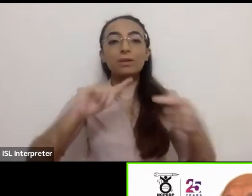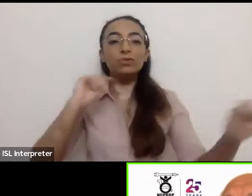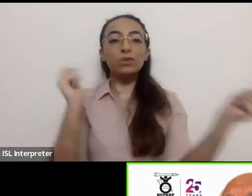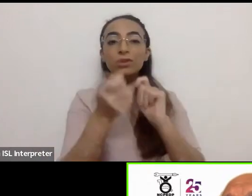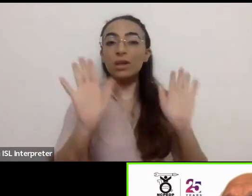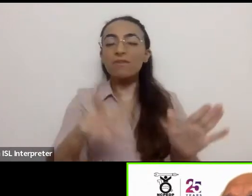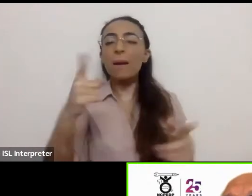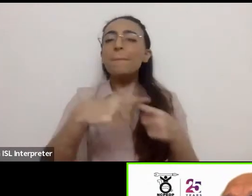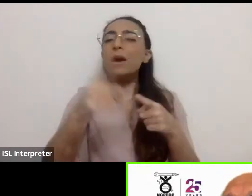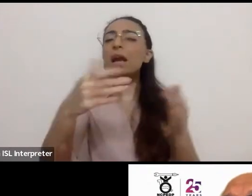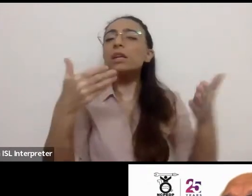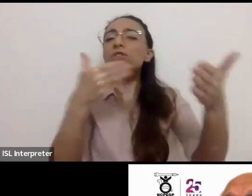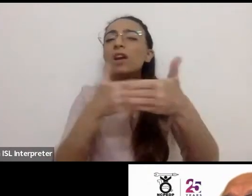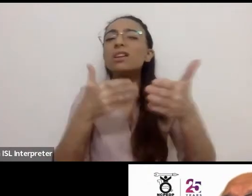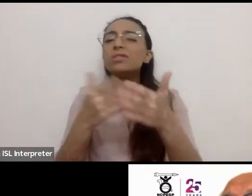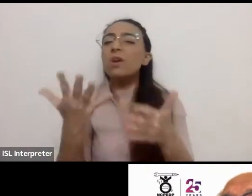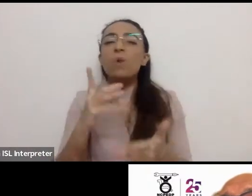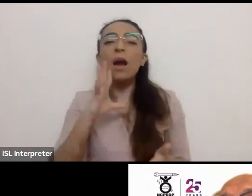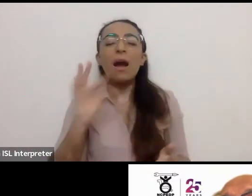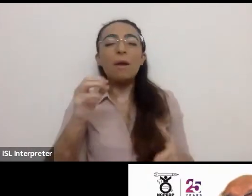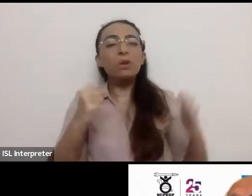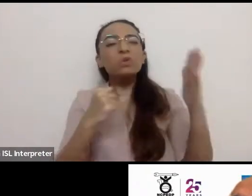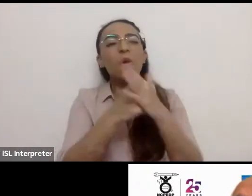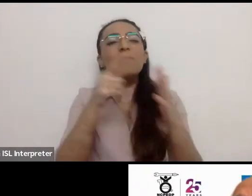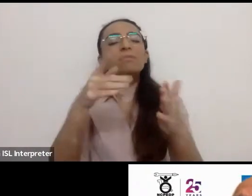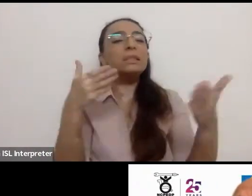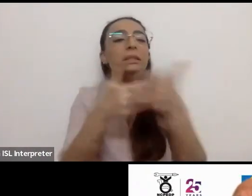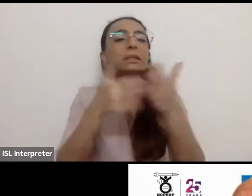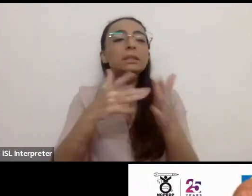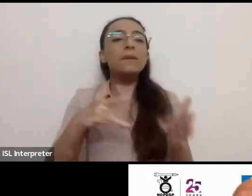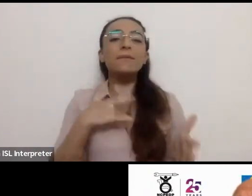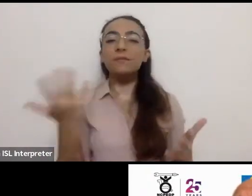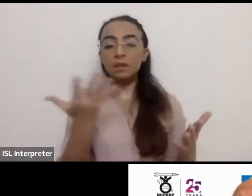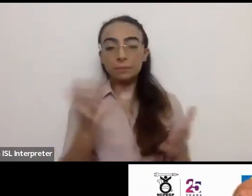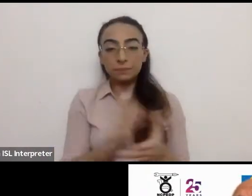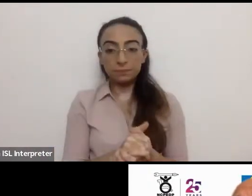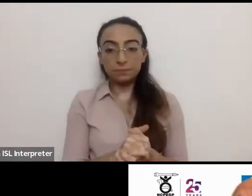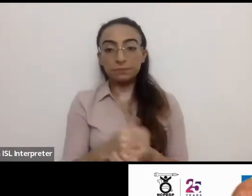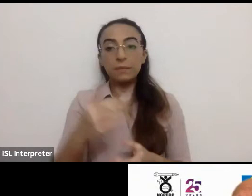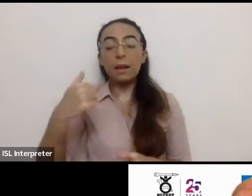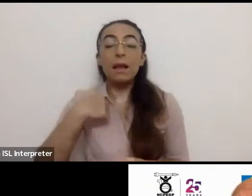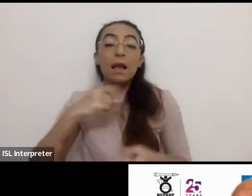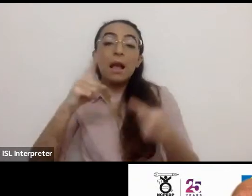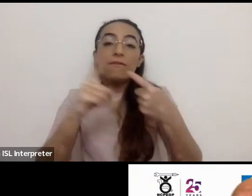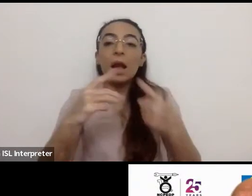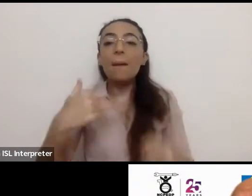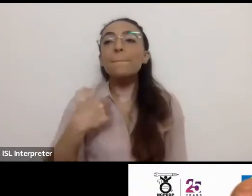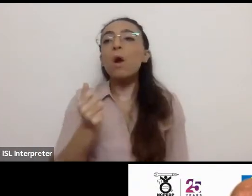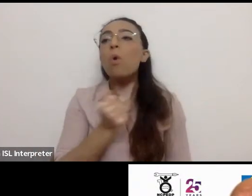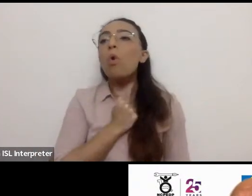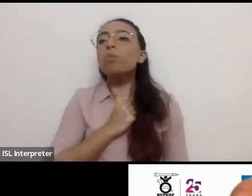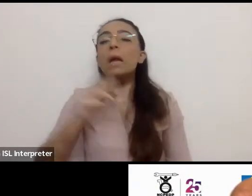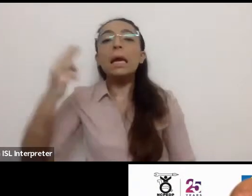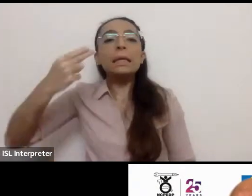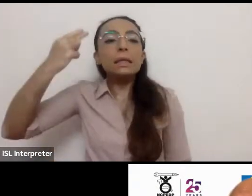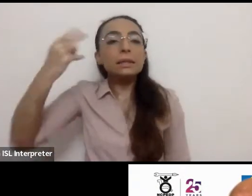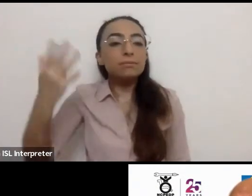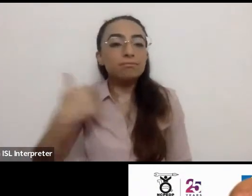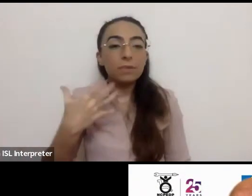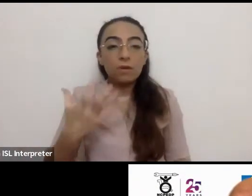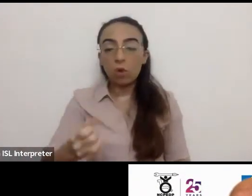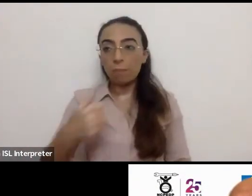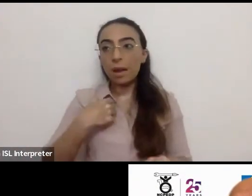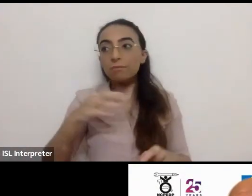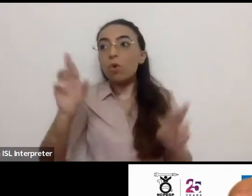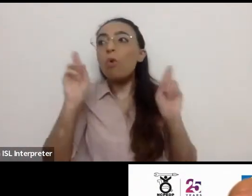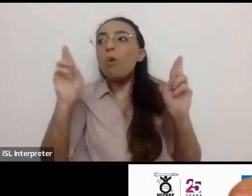face? So one, Som, I will tell you, it starts with intent. And I think our intent, at least I would hope to like to believe that our intent is